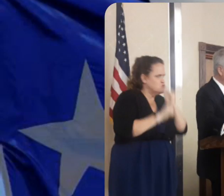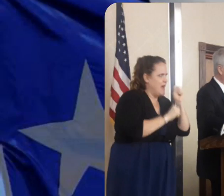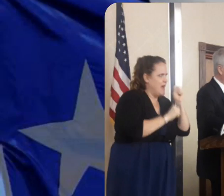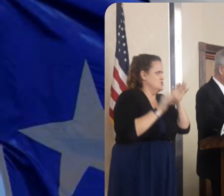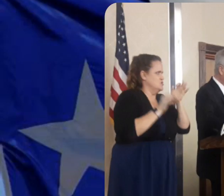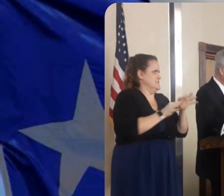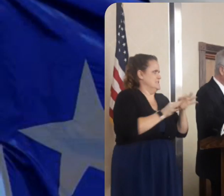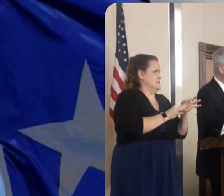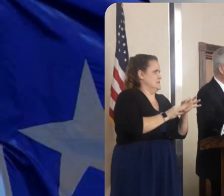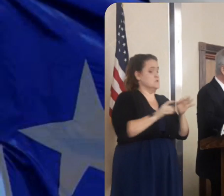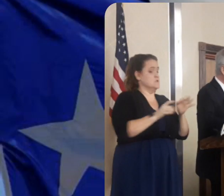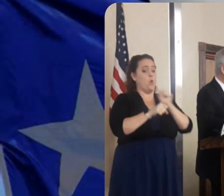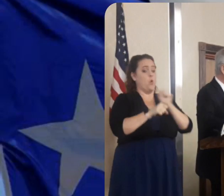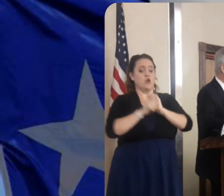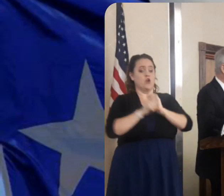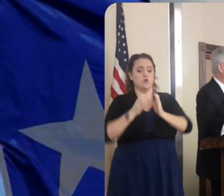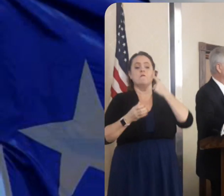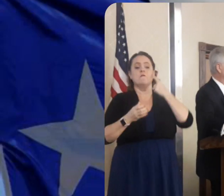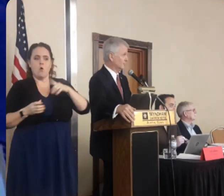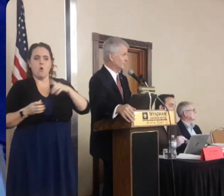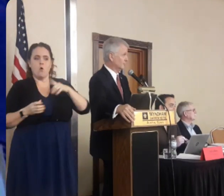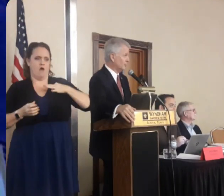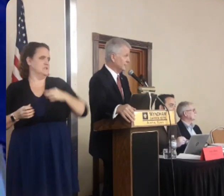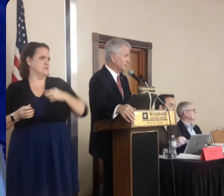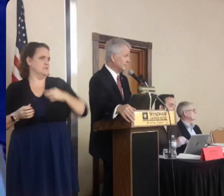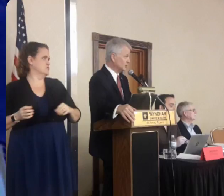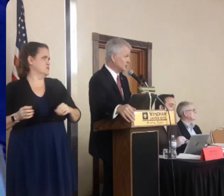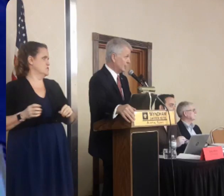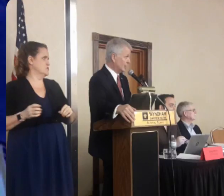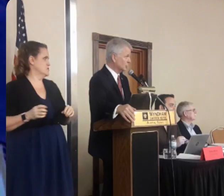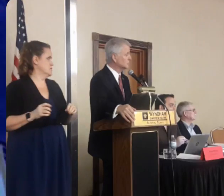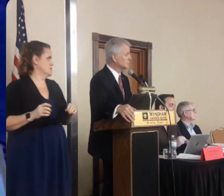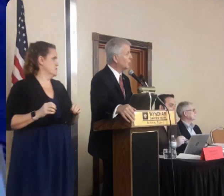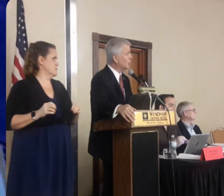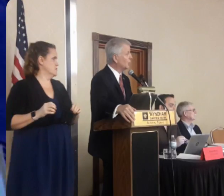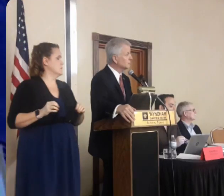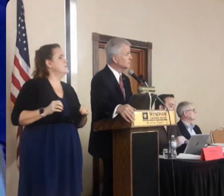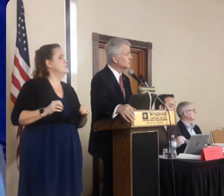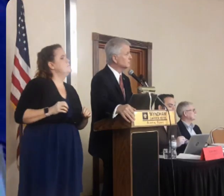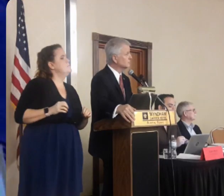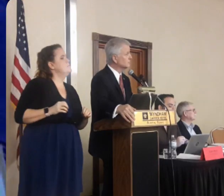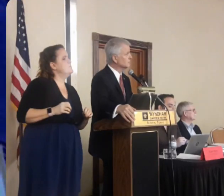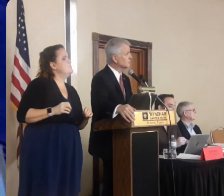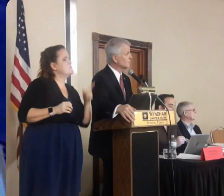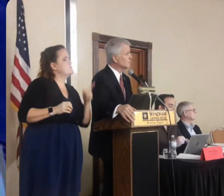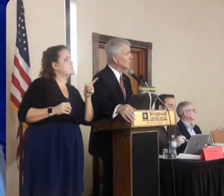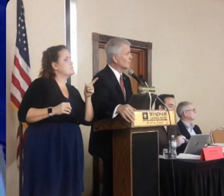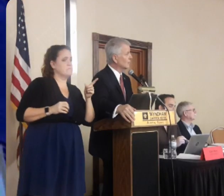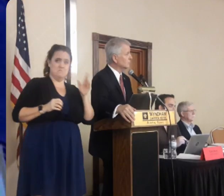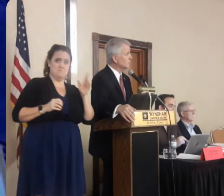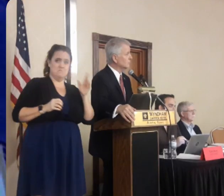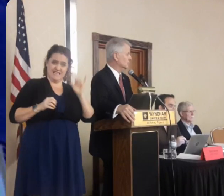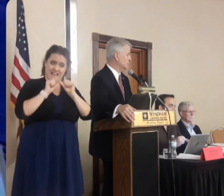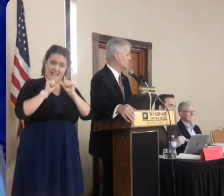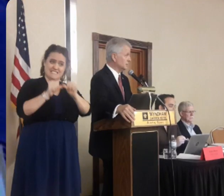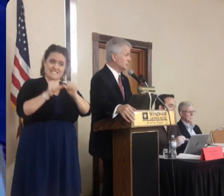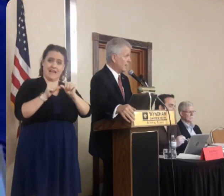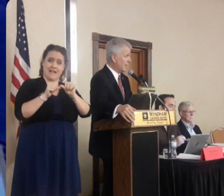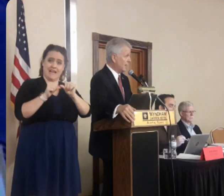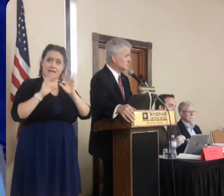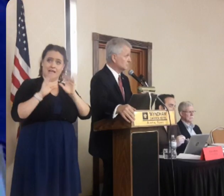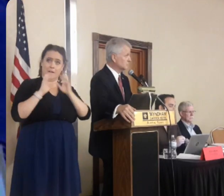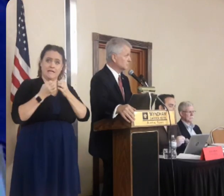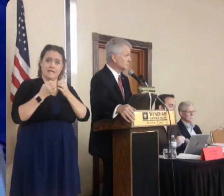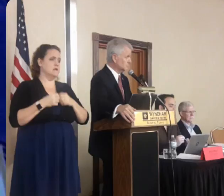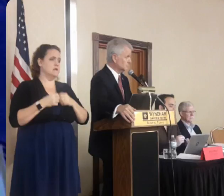working group for volunteers. Okay, is that For the volunteer, pardon? Isn't that a standing committee? No, it is not. Okay.